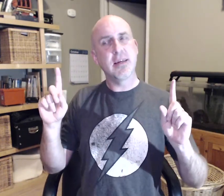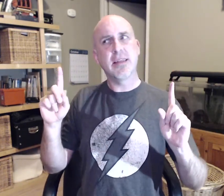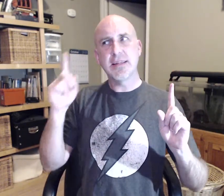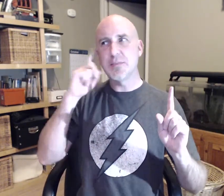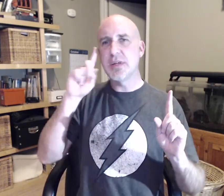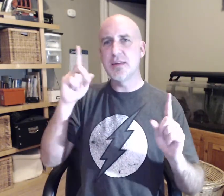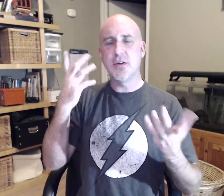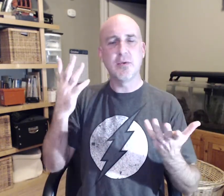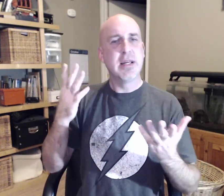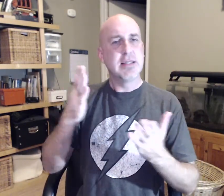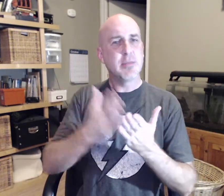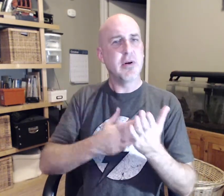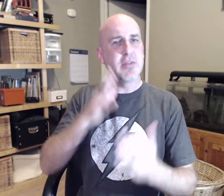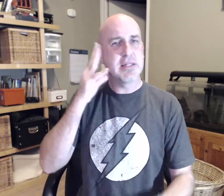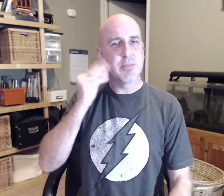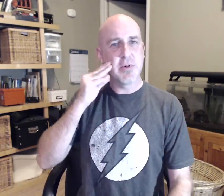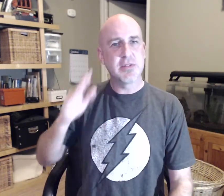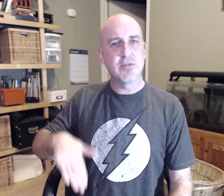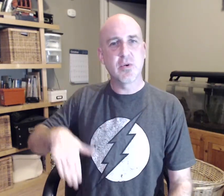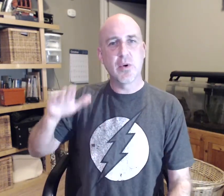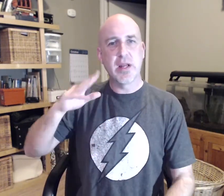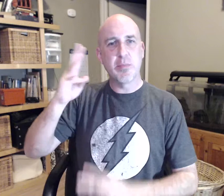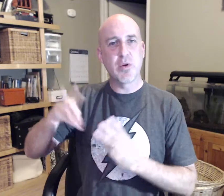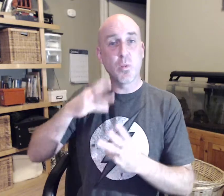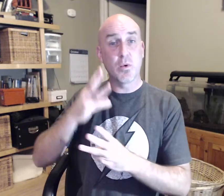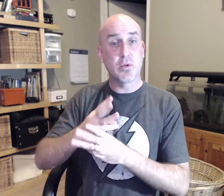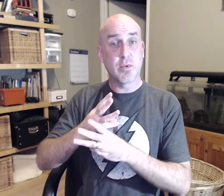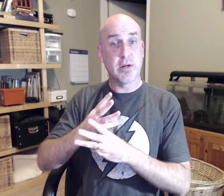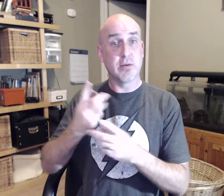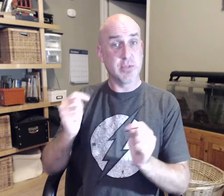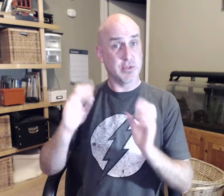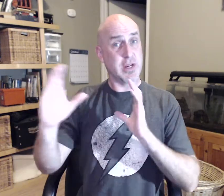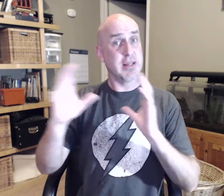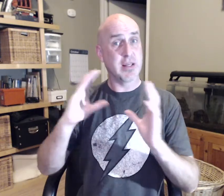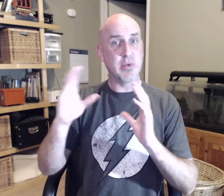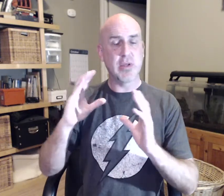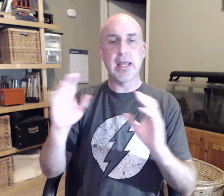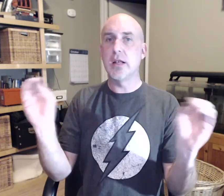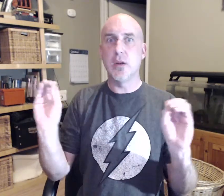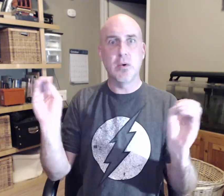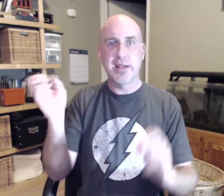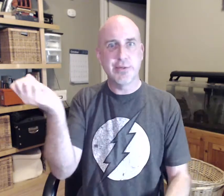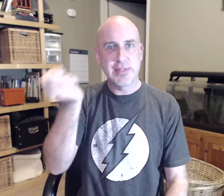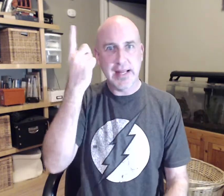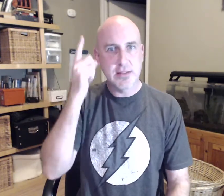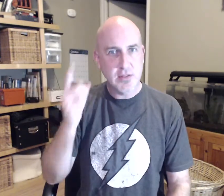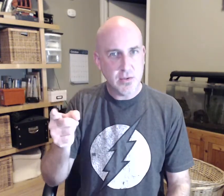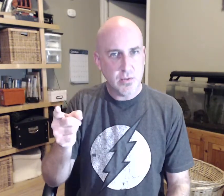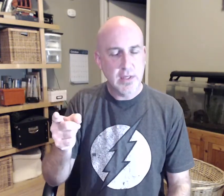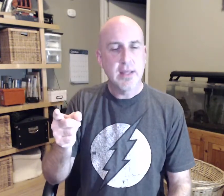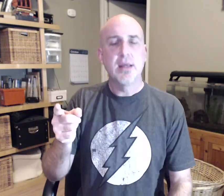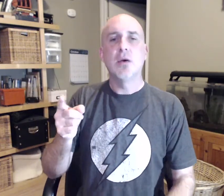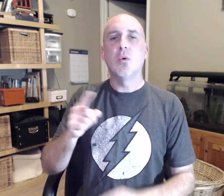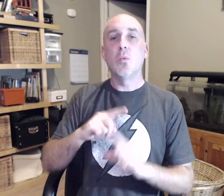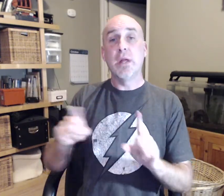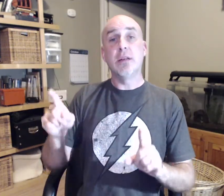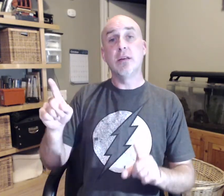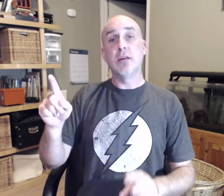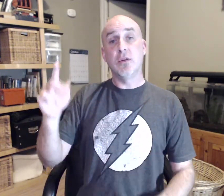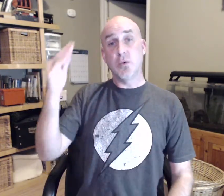think it's, it's part of the experience of growing up in a world where when you're trying to communicate and no one understands you, when you